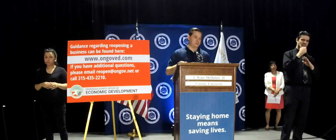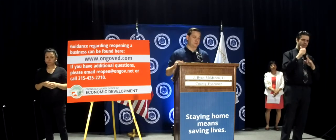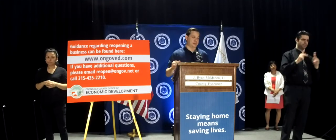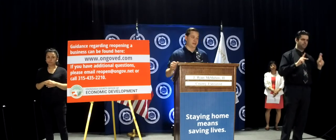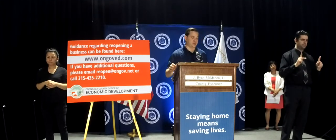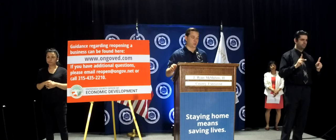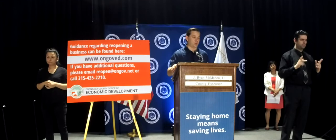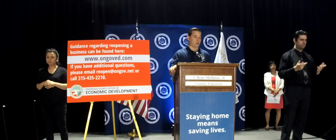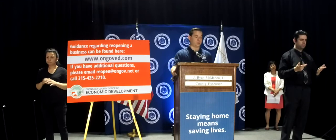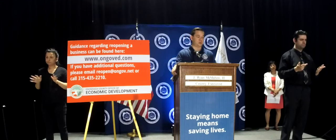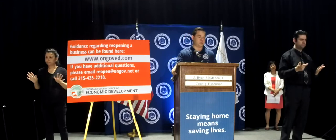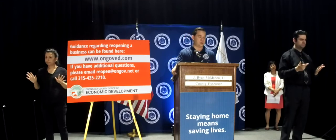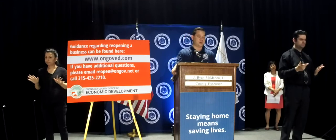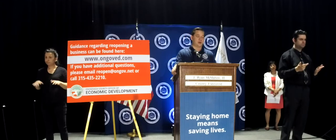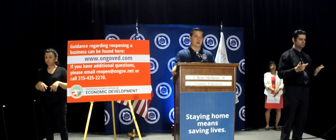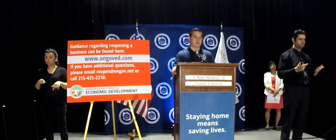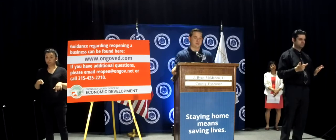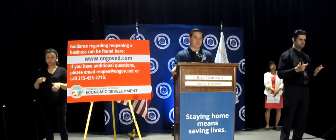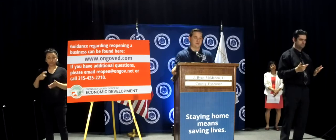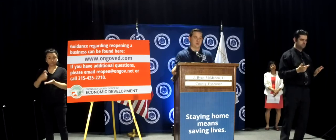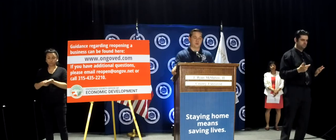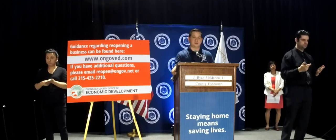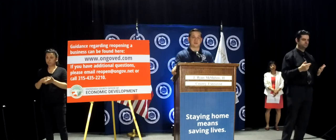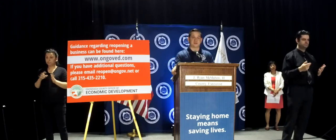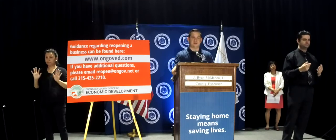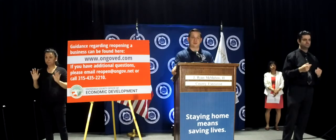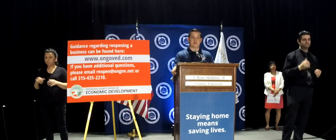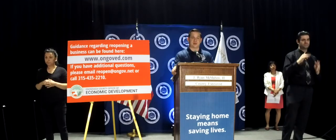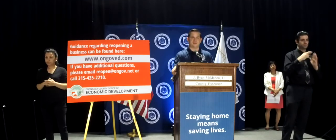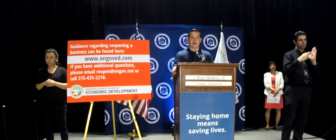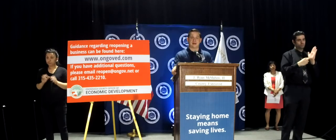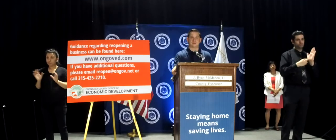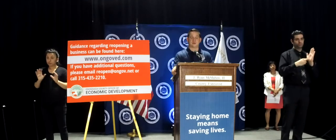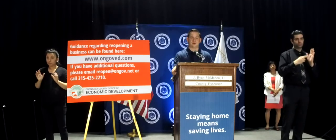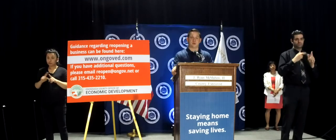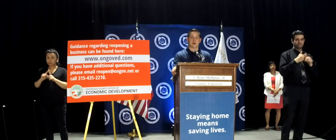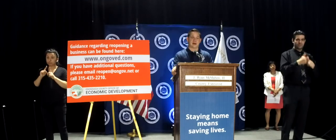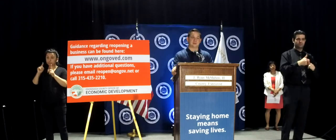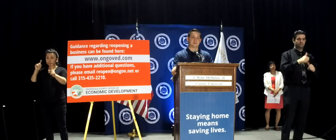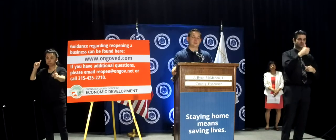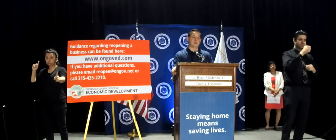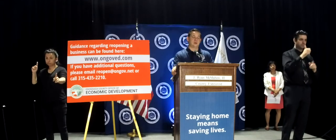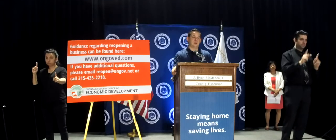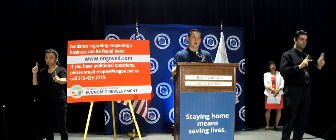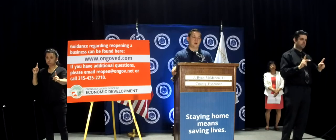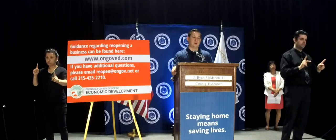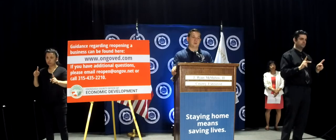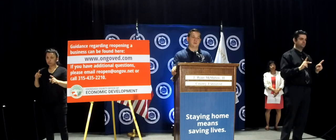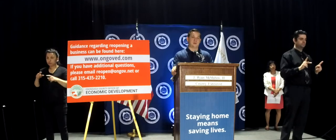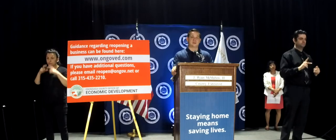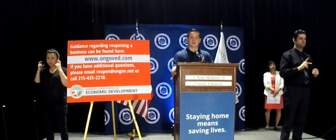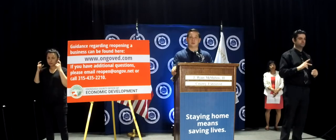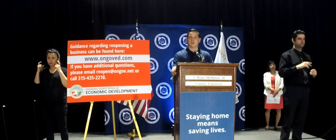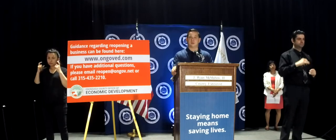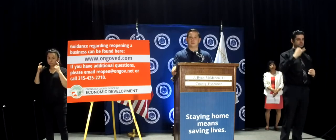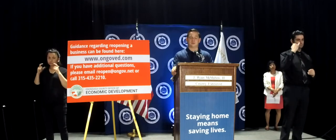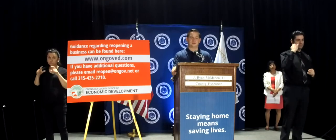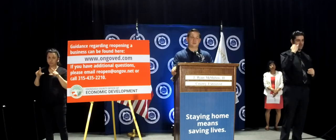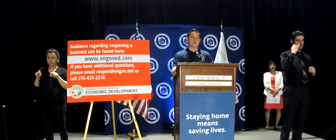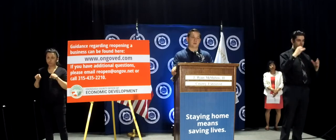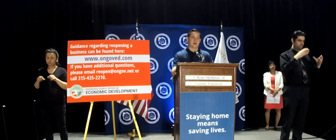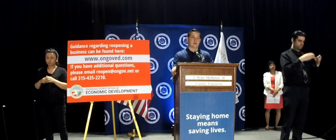And that's the rule. If you're within 6 feet, you should have a mask so you can put it on. If that's going to be